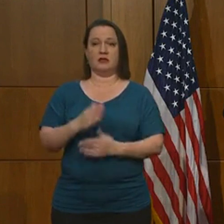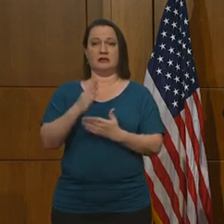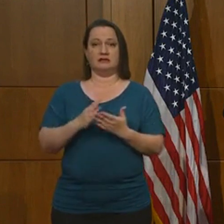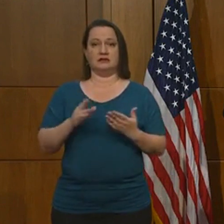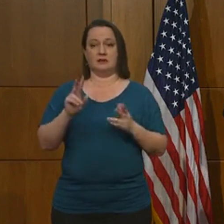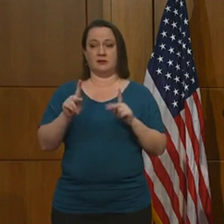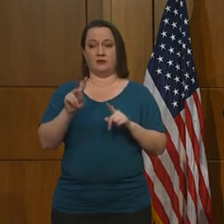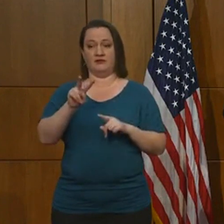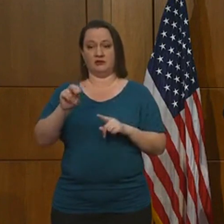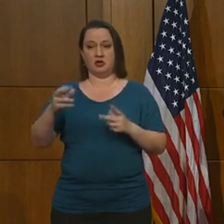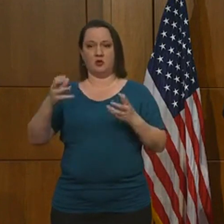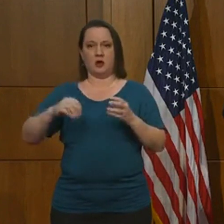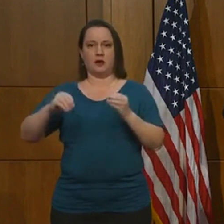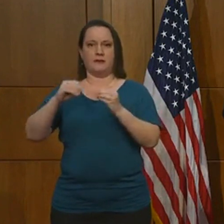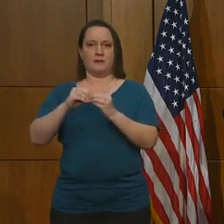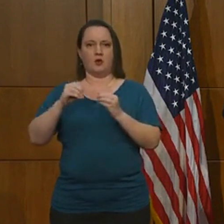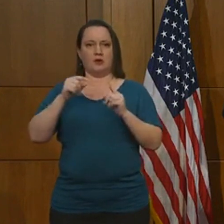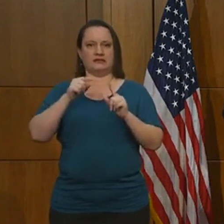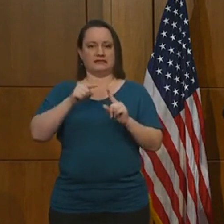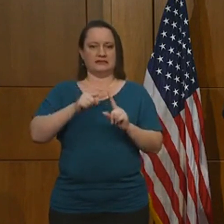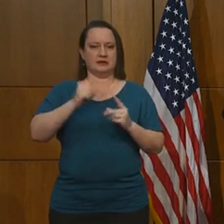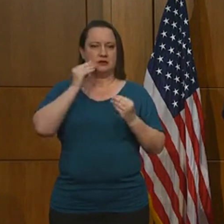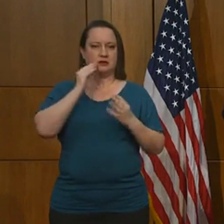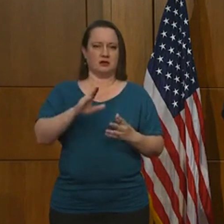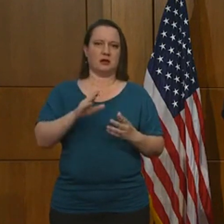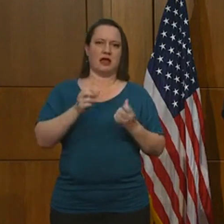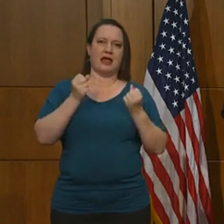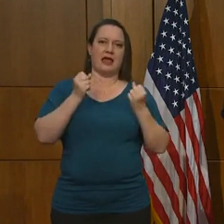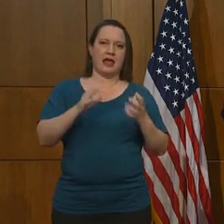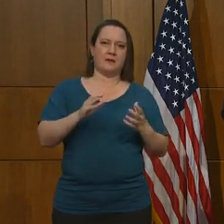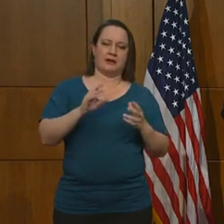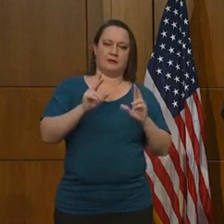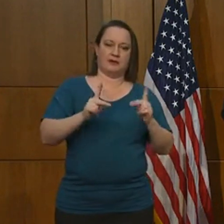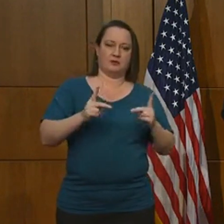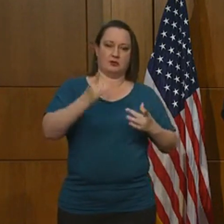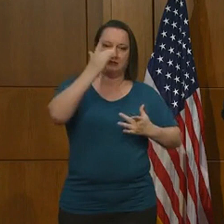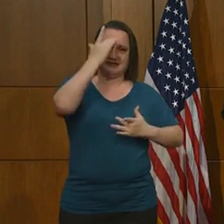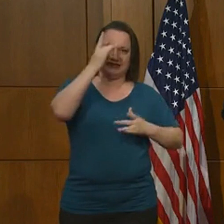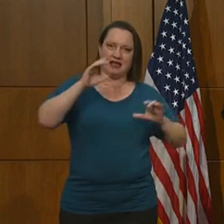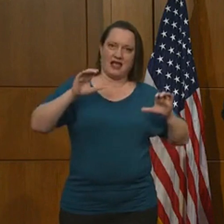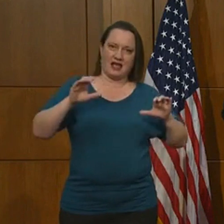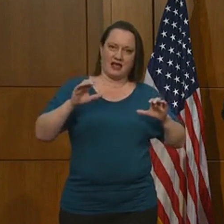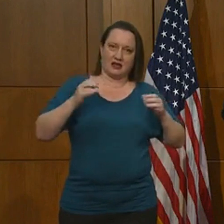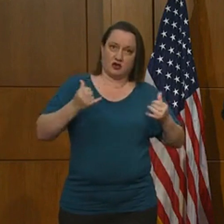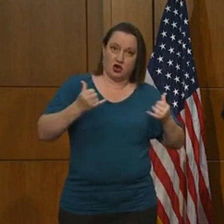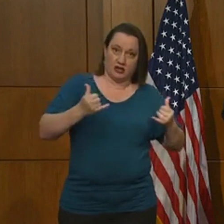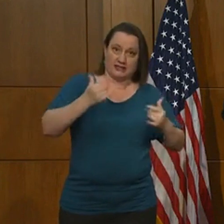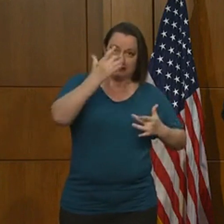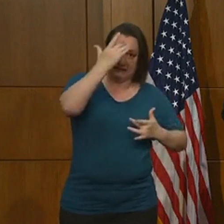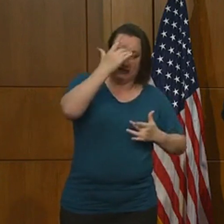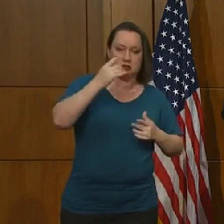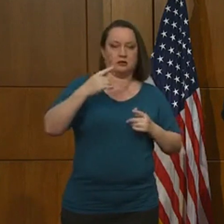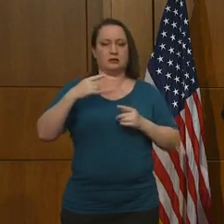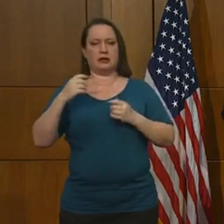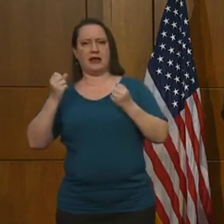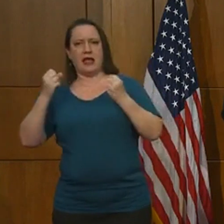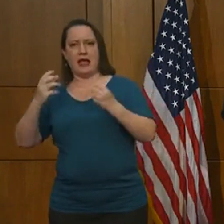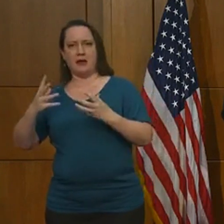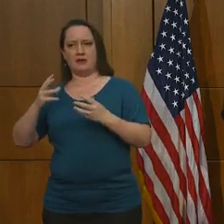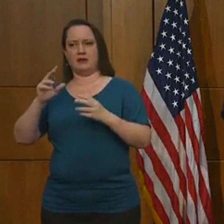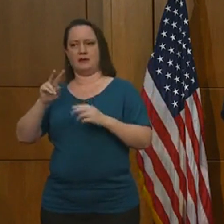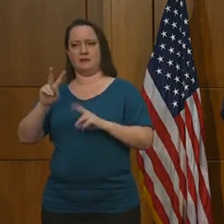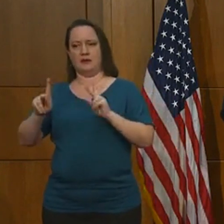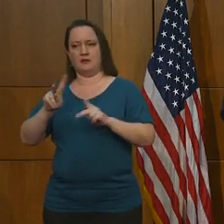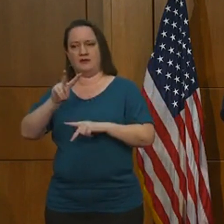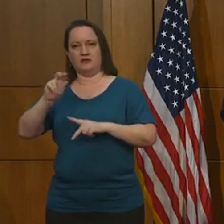detailed account of active cases, and also could you report the number of Virginians who actually recovered from the virus, who were